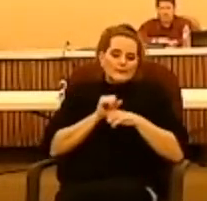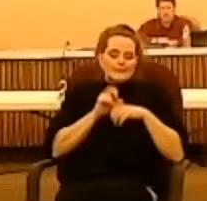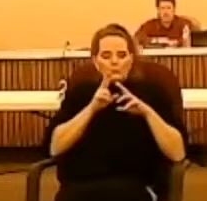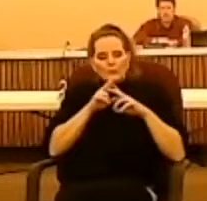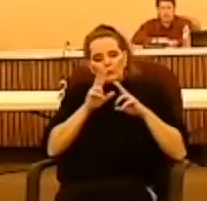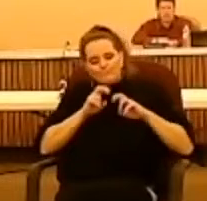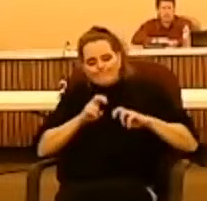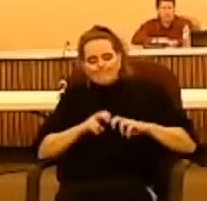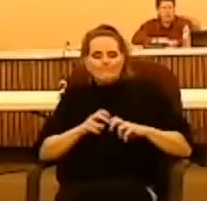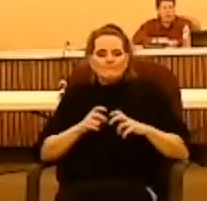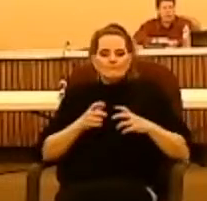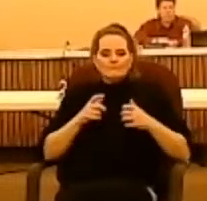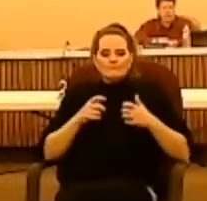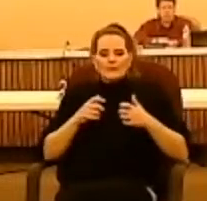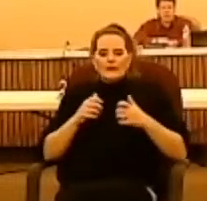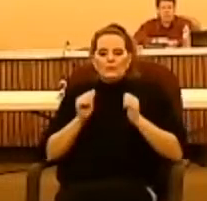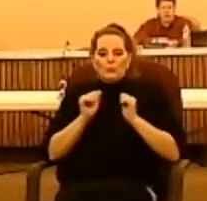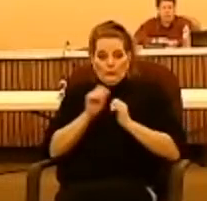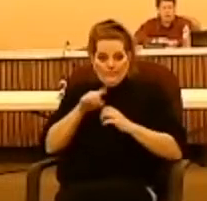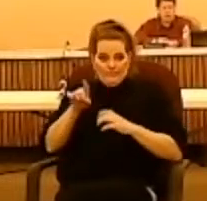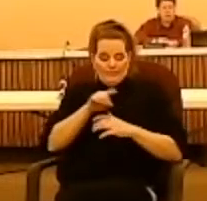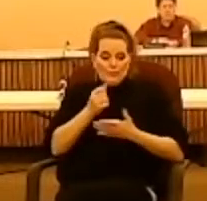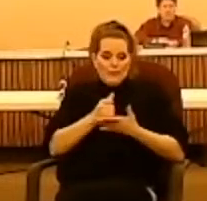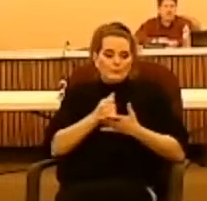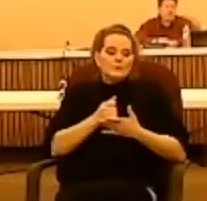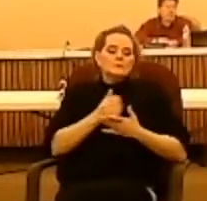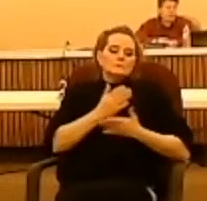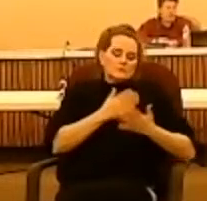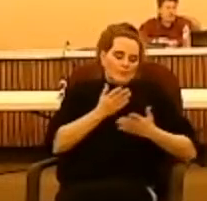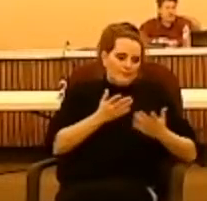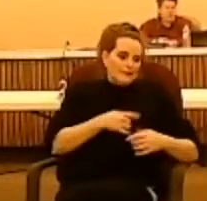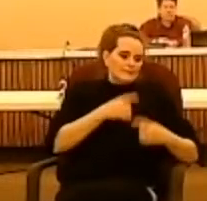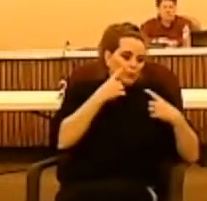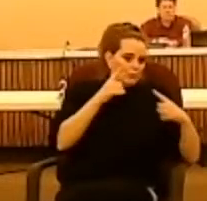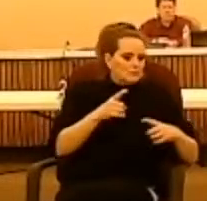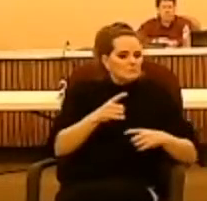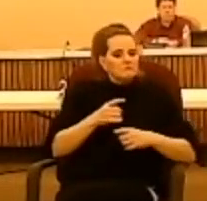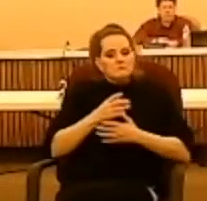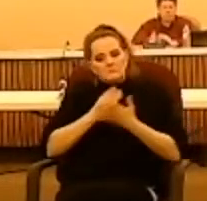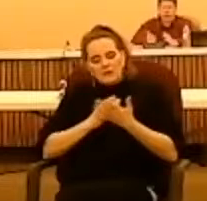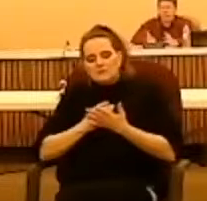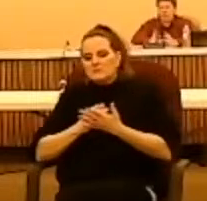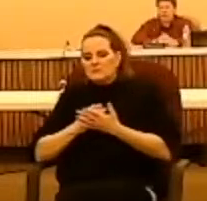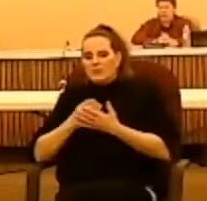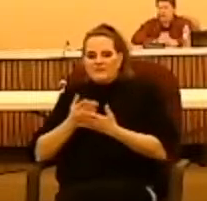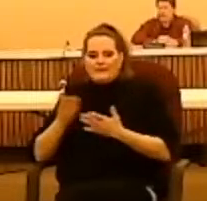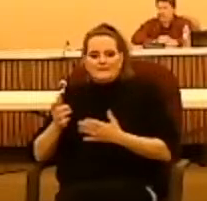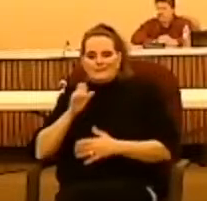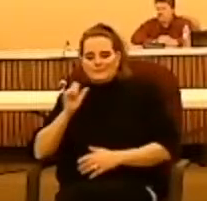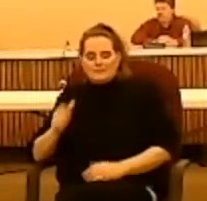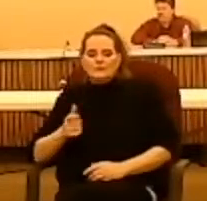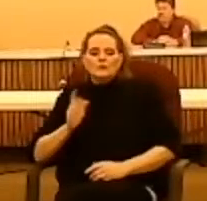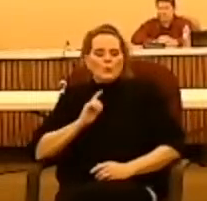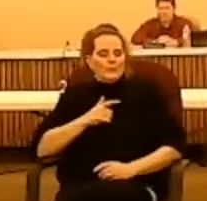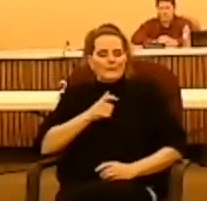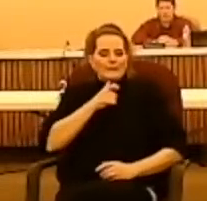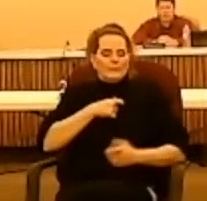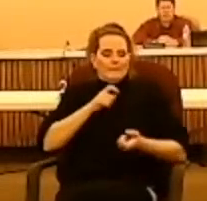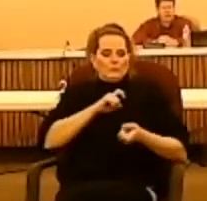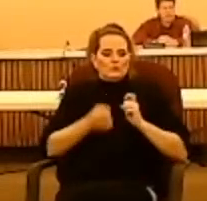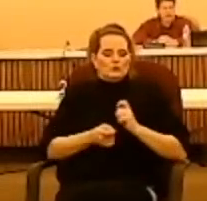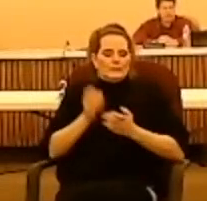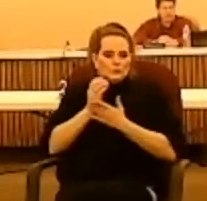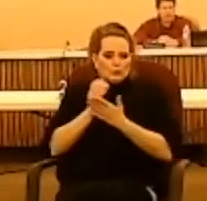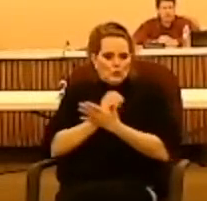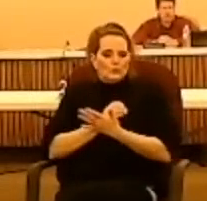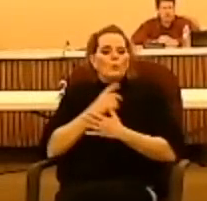out, with their help, some stuff that worked and some stuff that didn't. Okay. So we won't have to change the code, That's great. clean